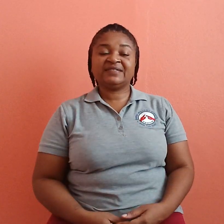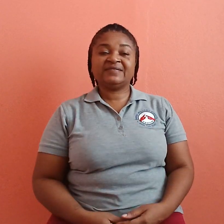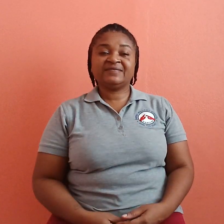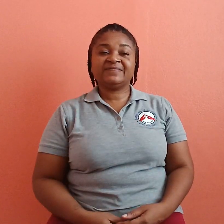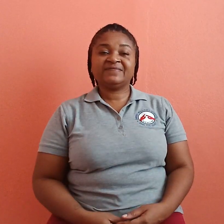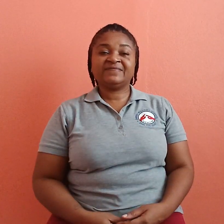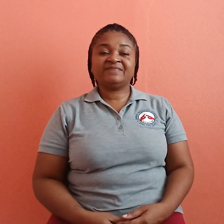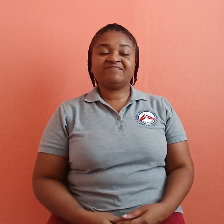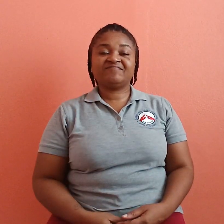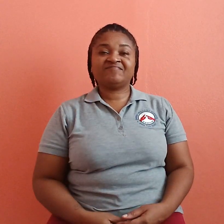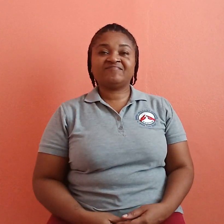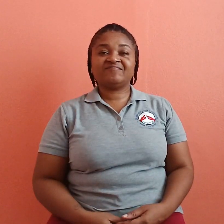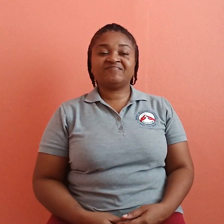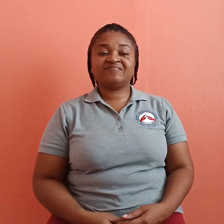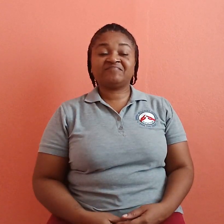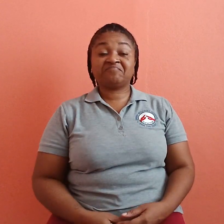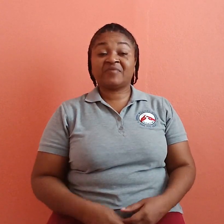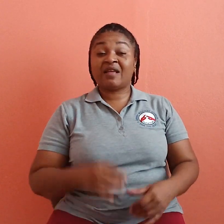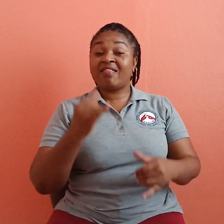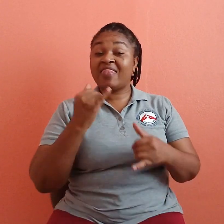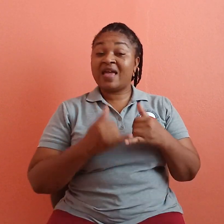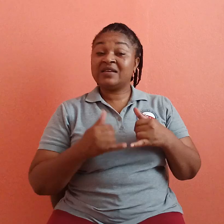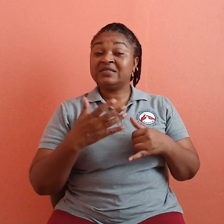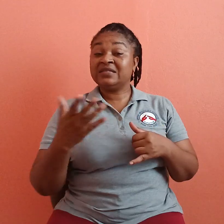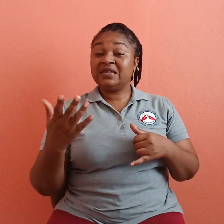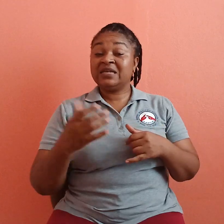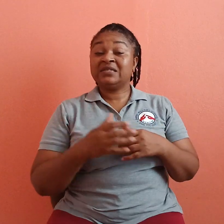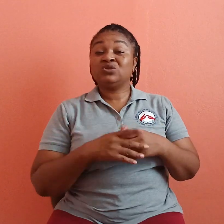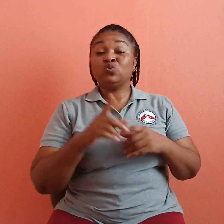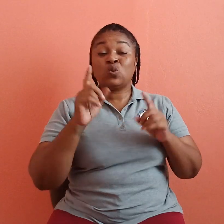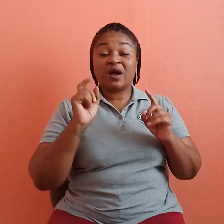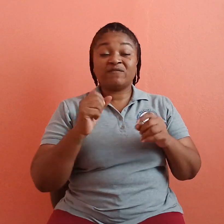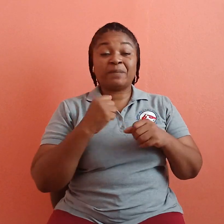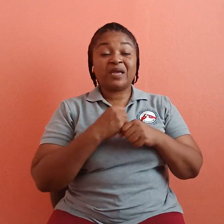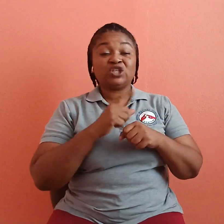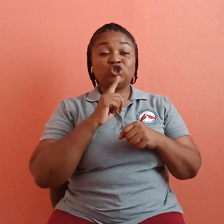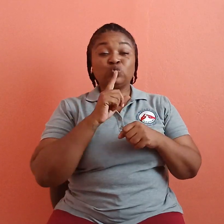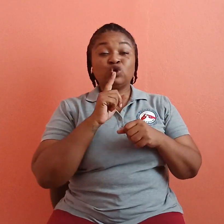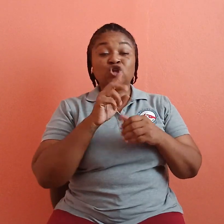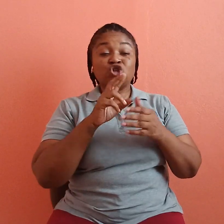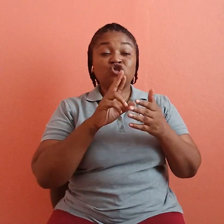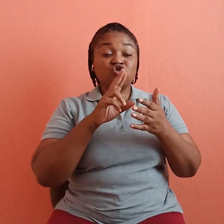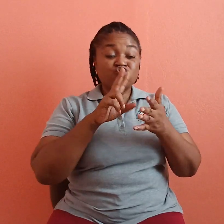The last thing I will say is make sure that you proofread the CV